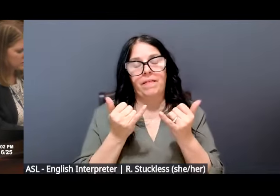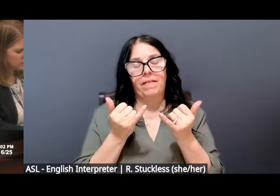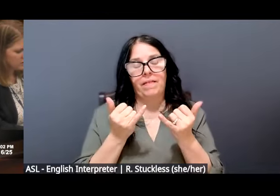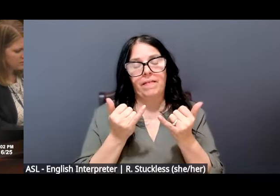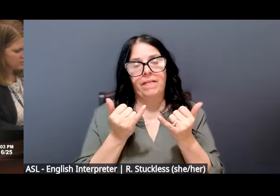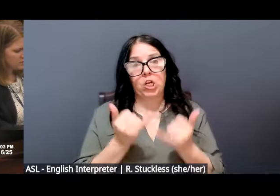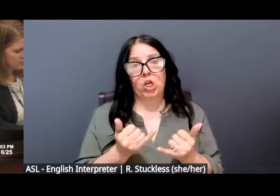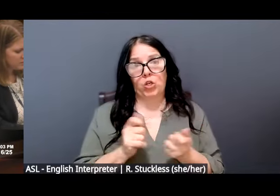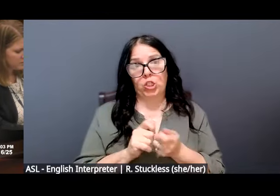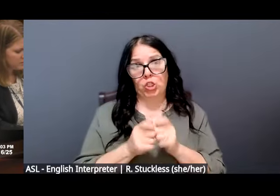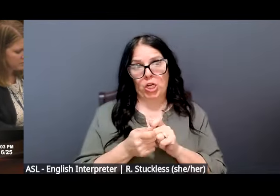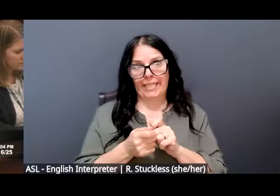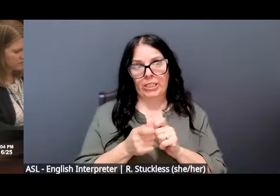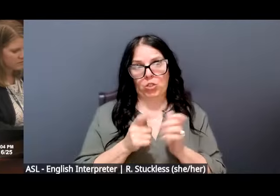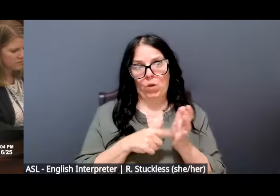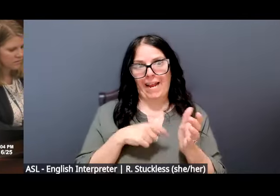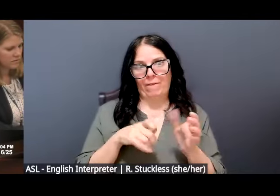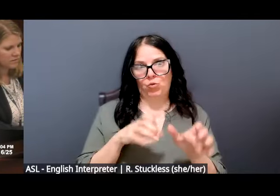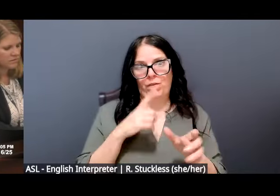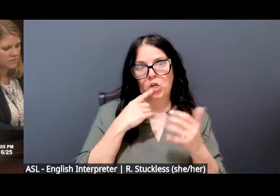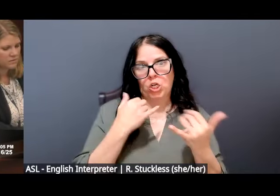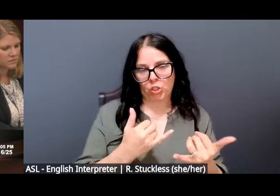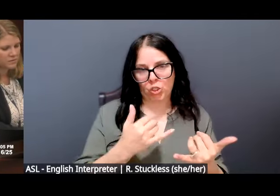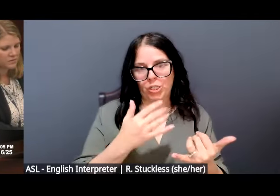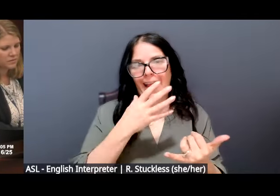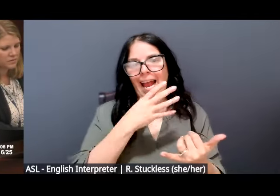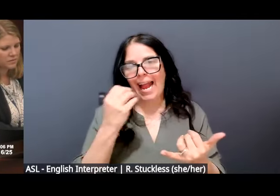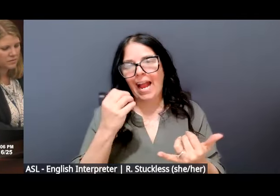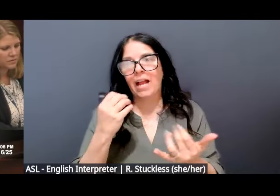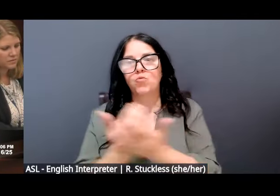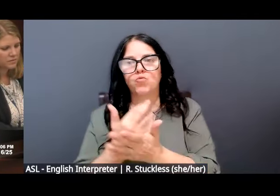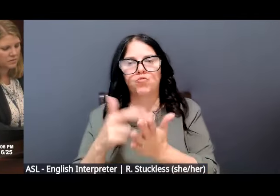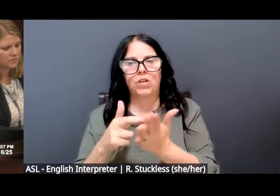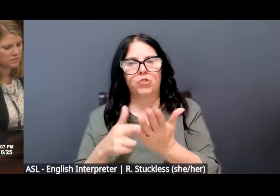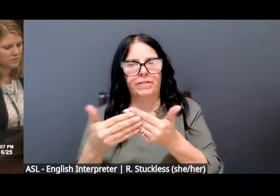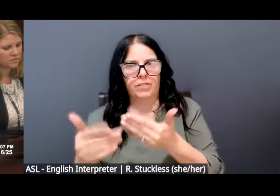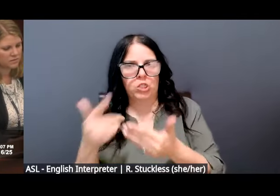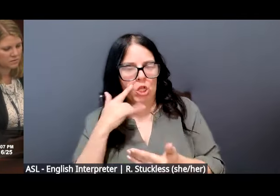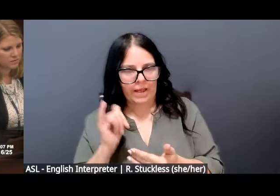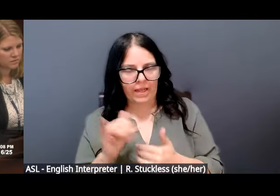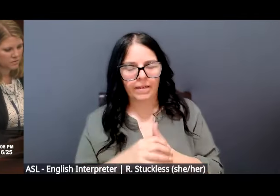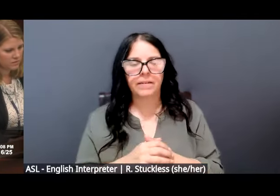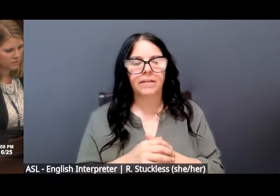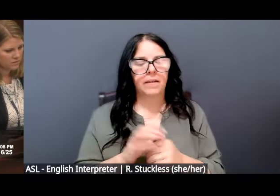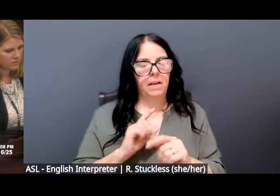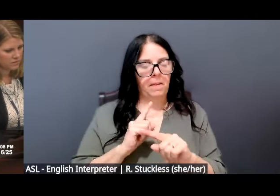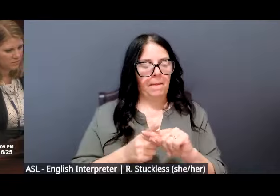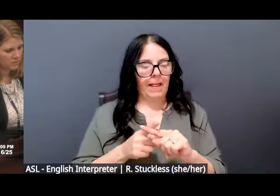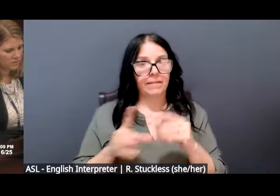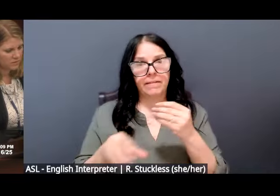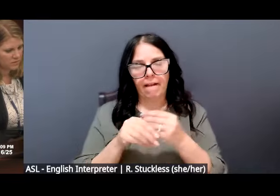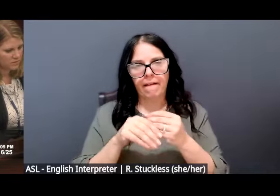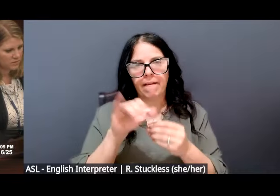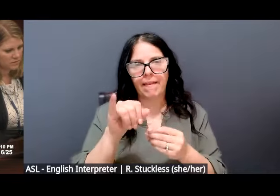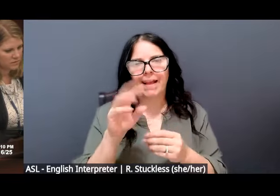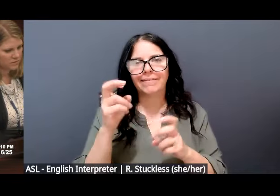for existing versus what has to be done for new registrants. And then coupling that with that